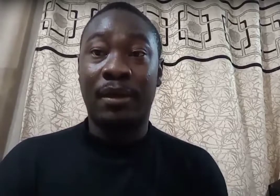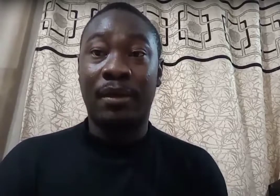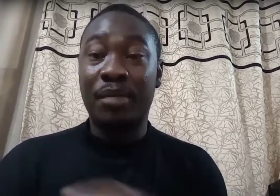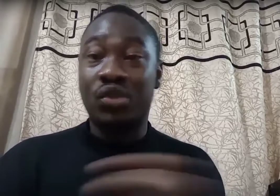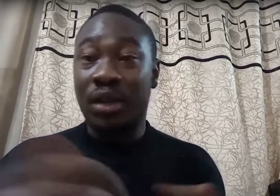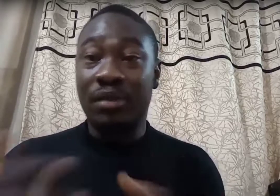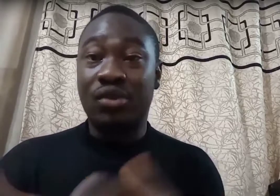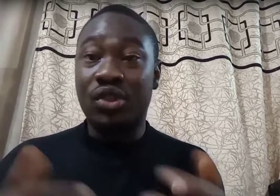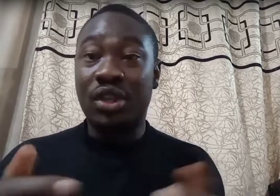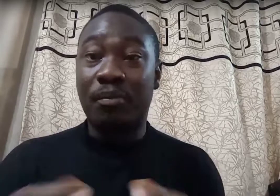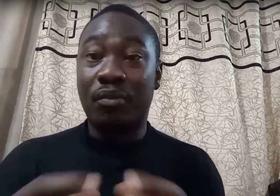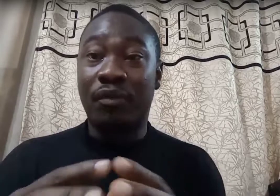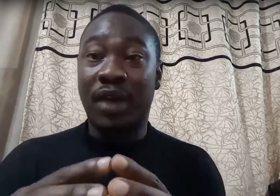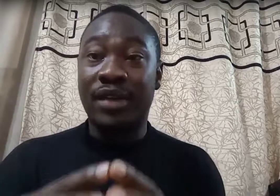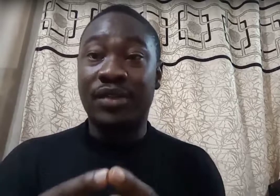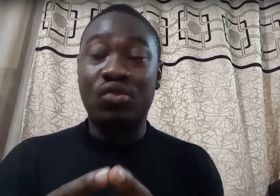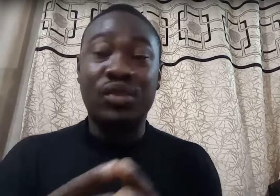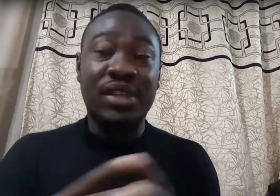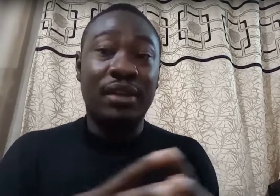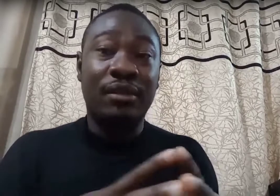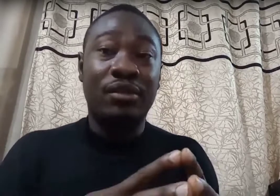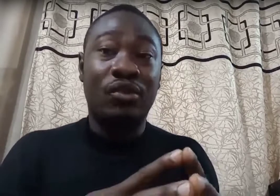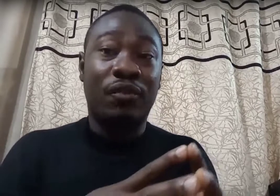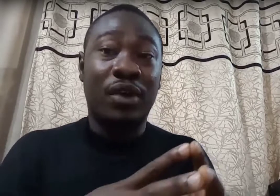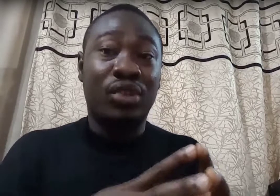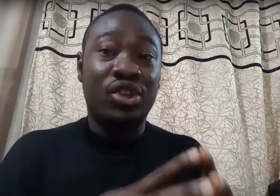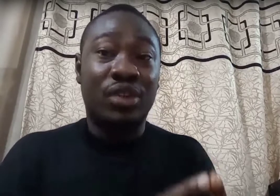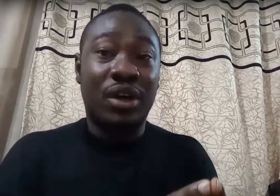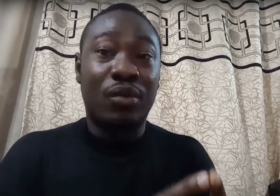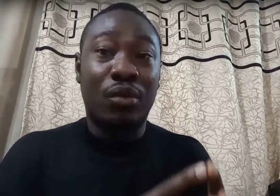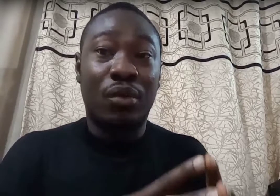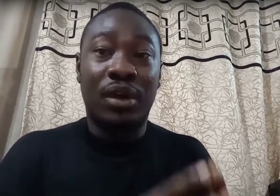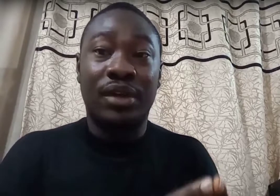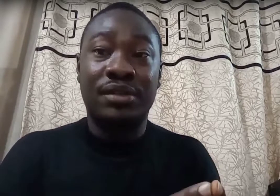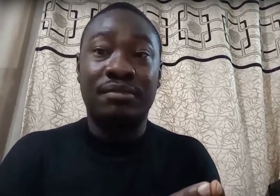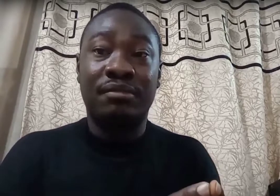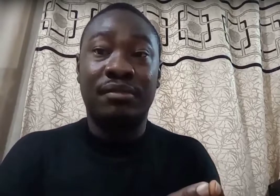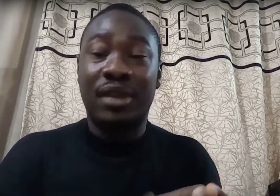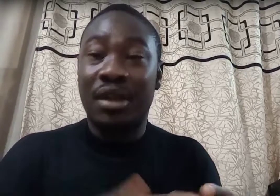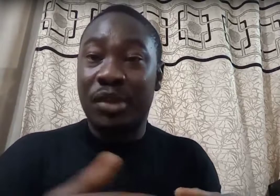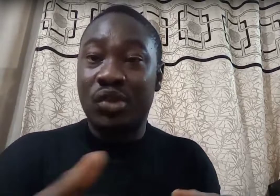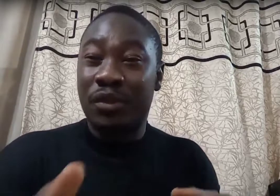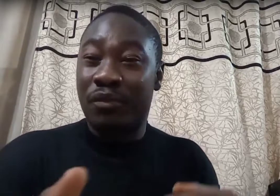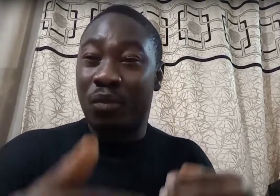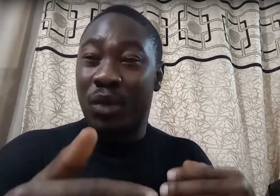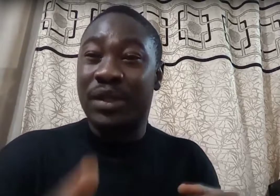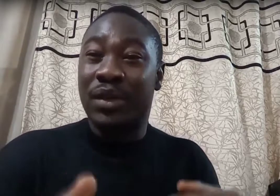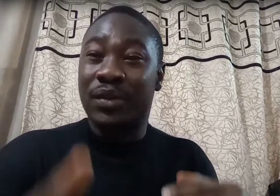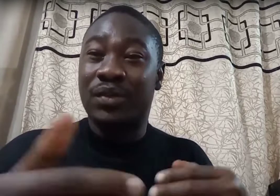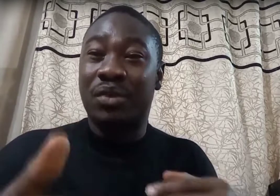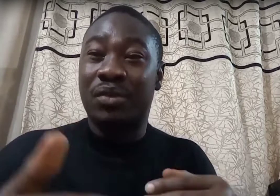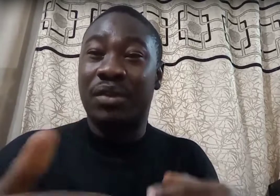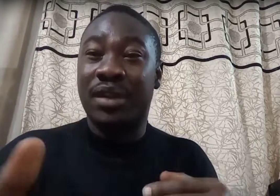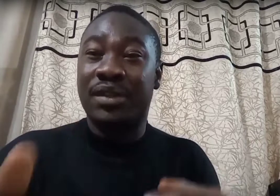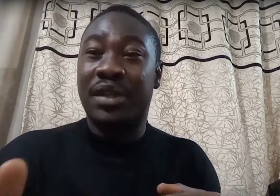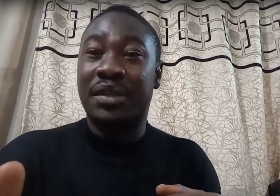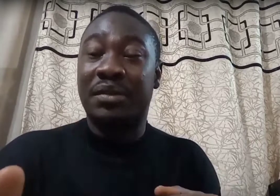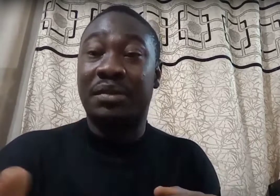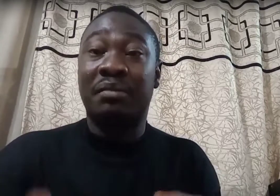your foundational knowledge. In between, from 1,000 to 999,000. If you have to sign 100,000, you know how to do